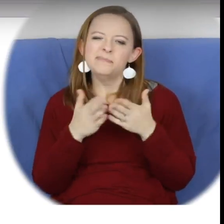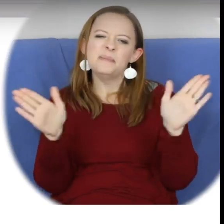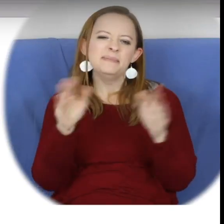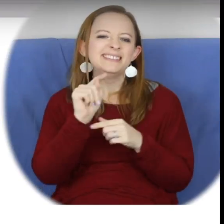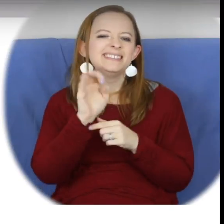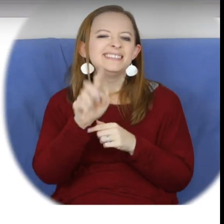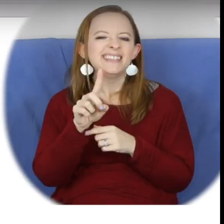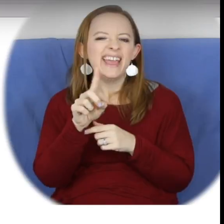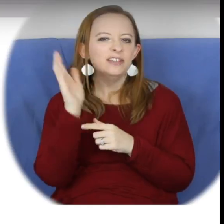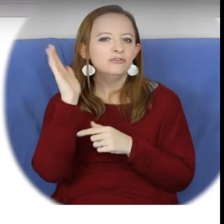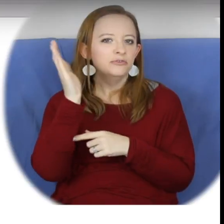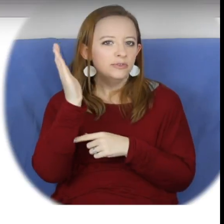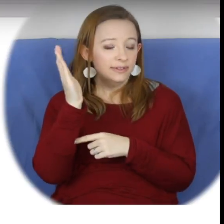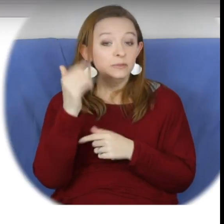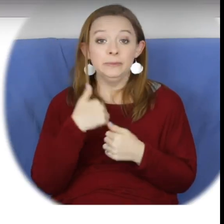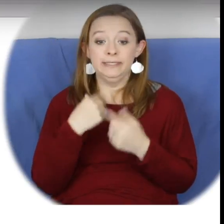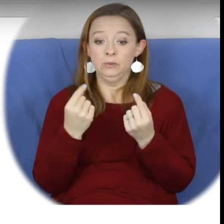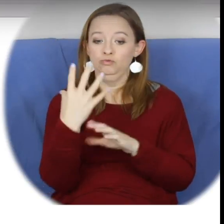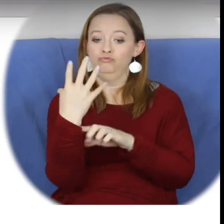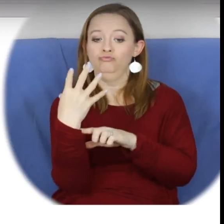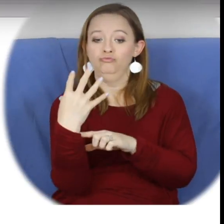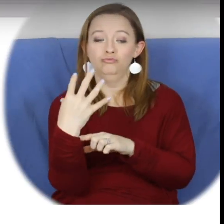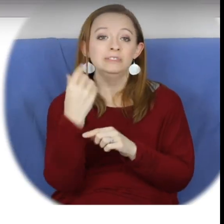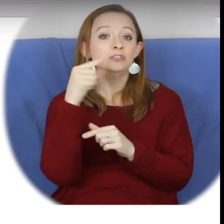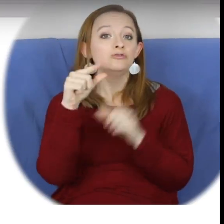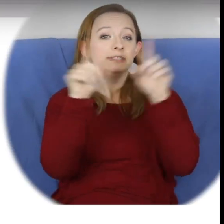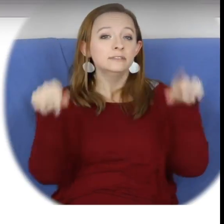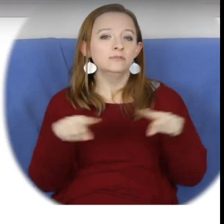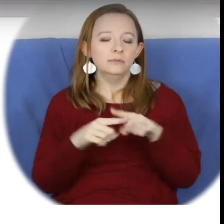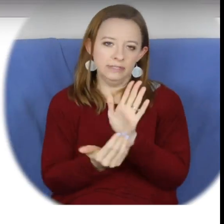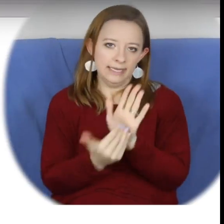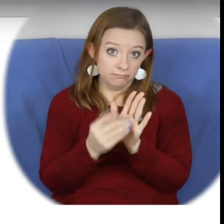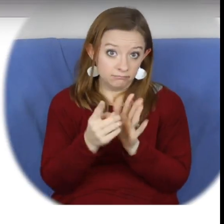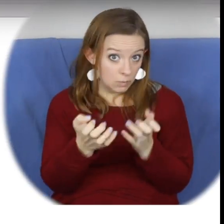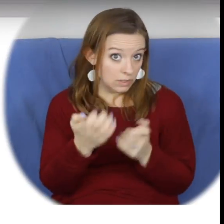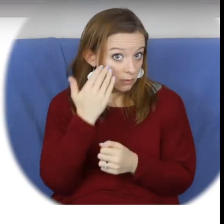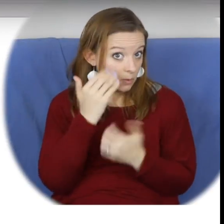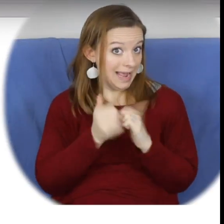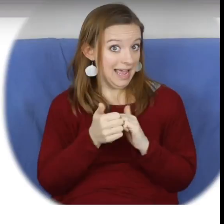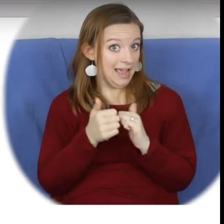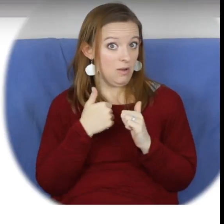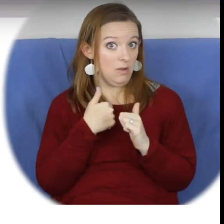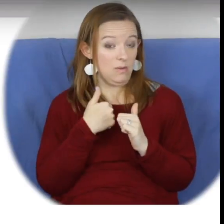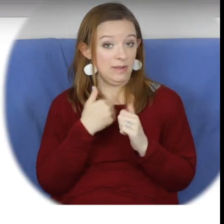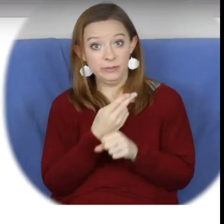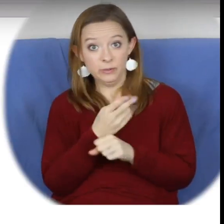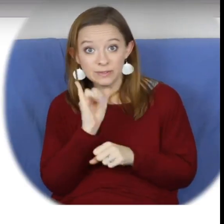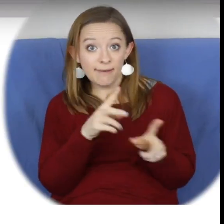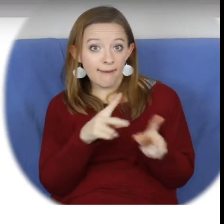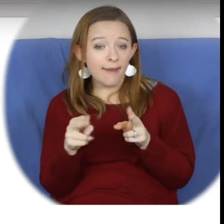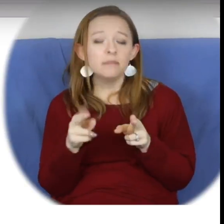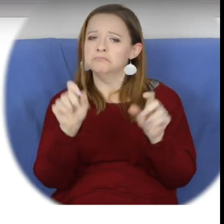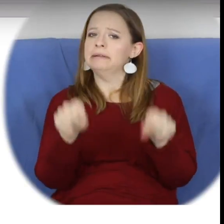YouTube videos are quick to download and upload, so it's usually just me lecturing on a camera and